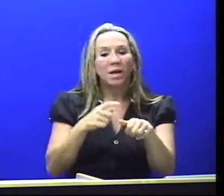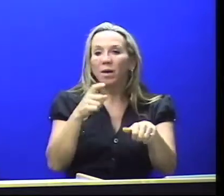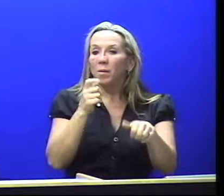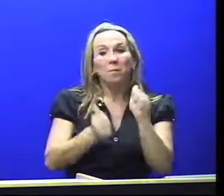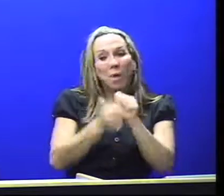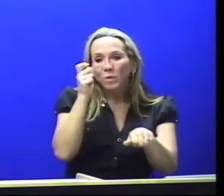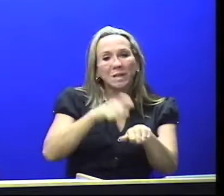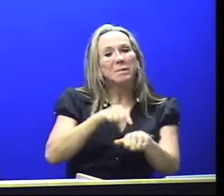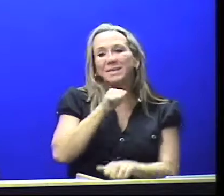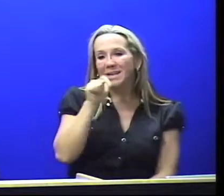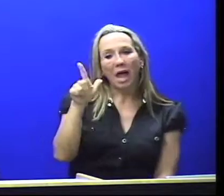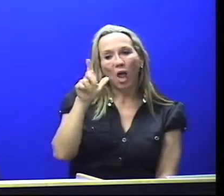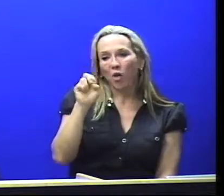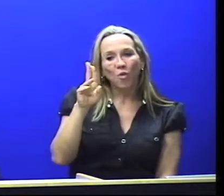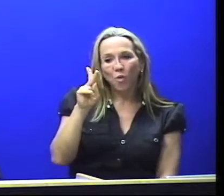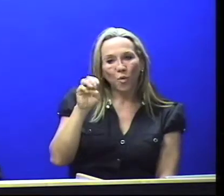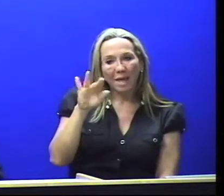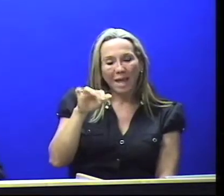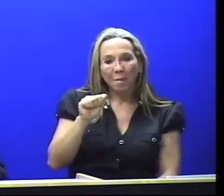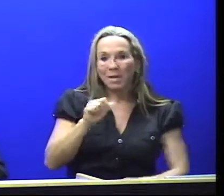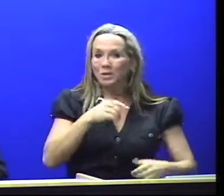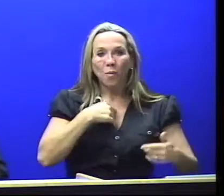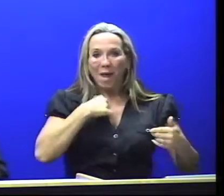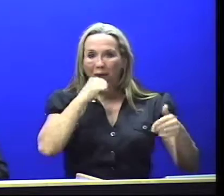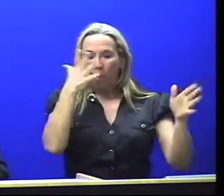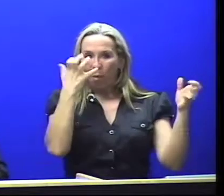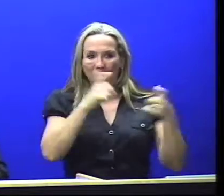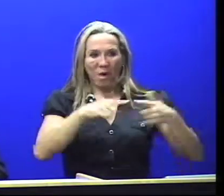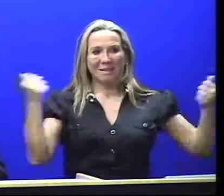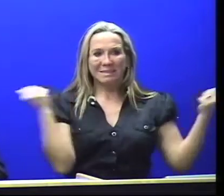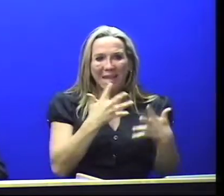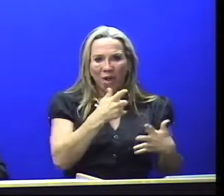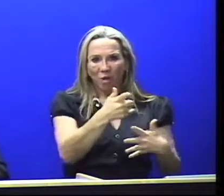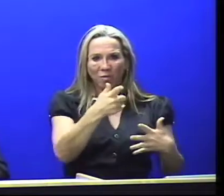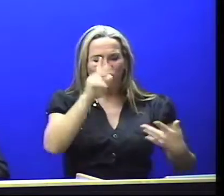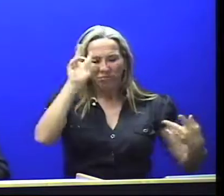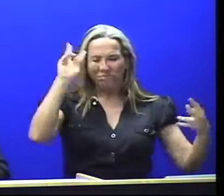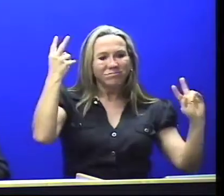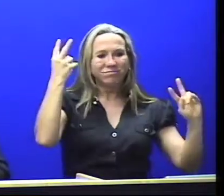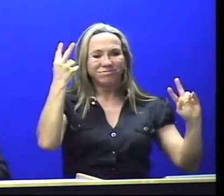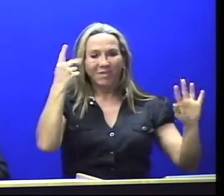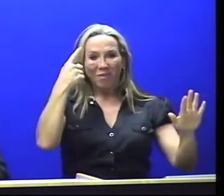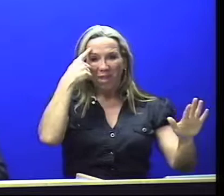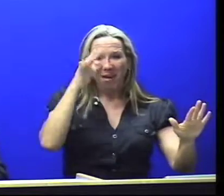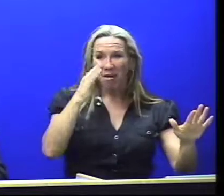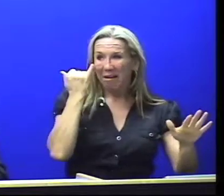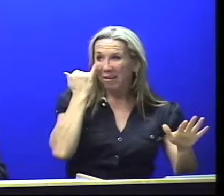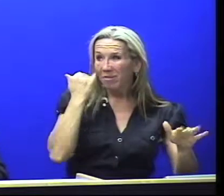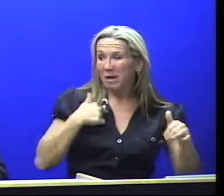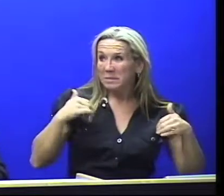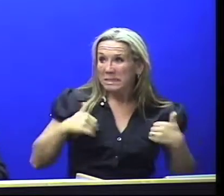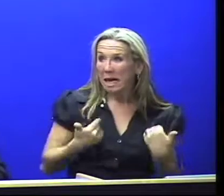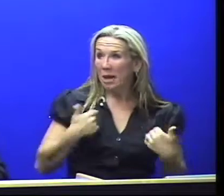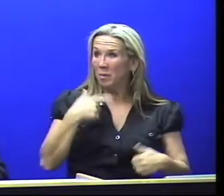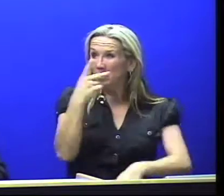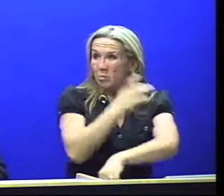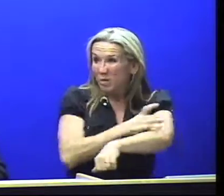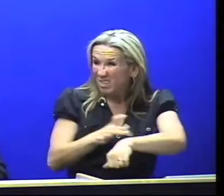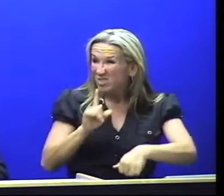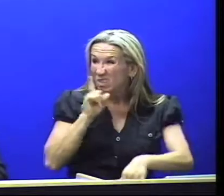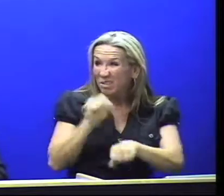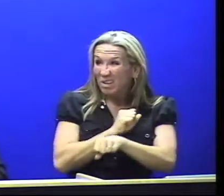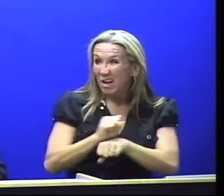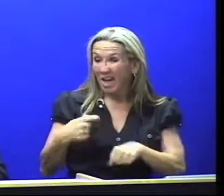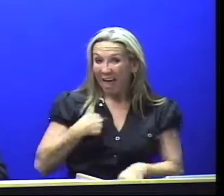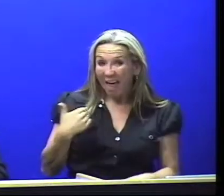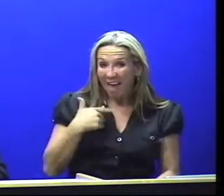leukemia. So we don't want to scare you and have you think that if you're tired and have bruising that you have